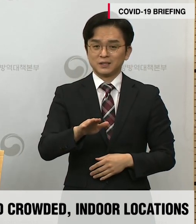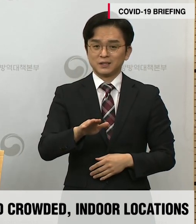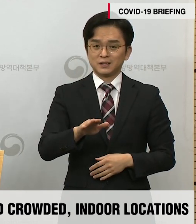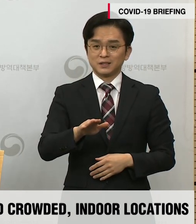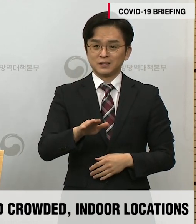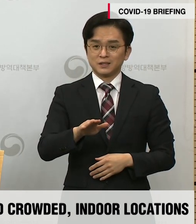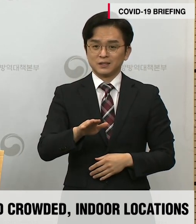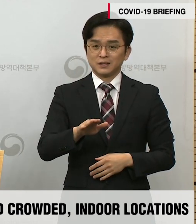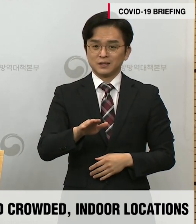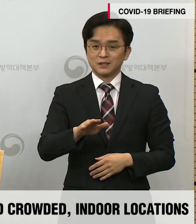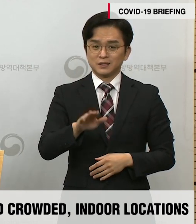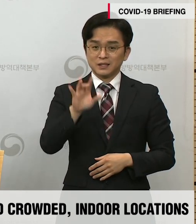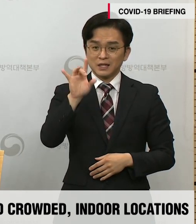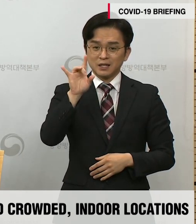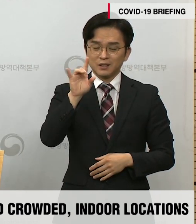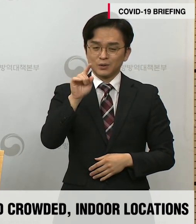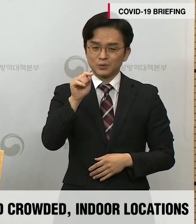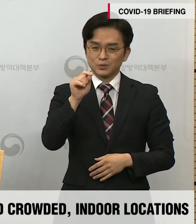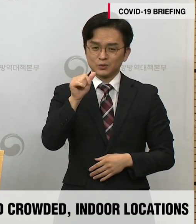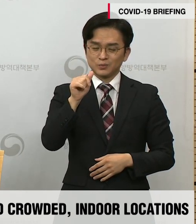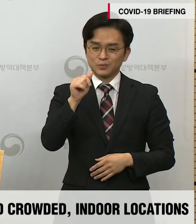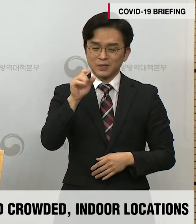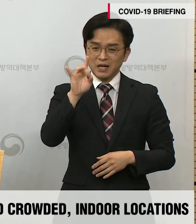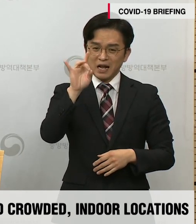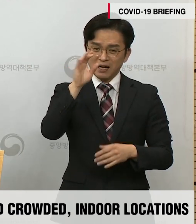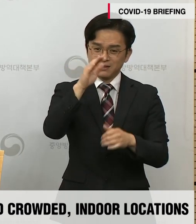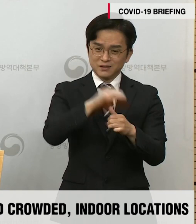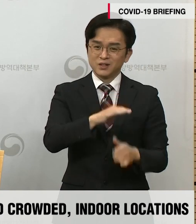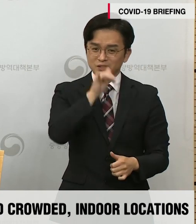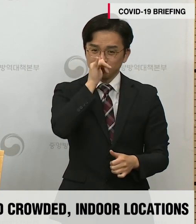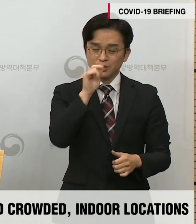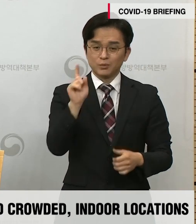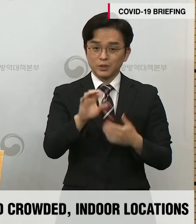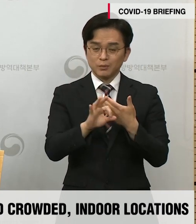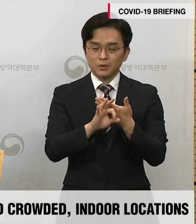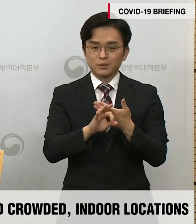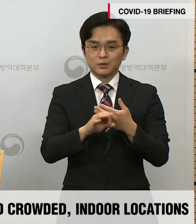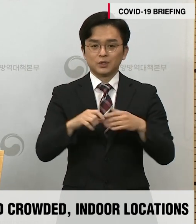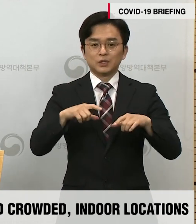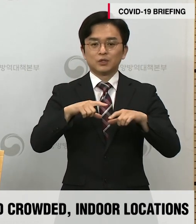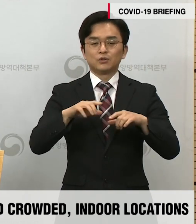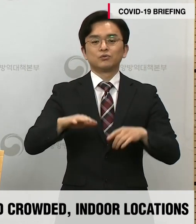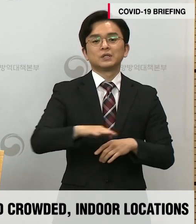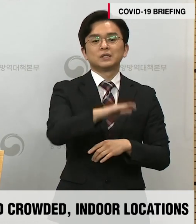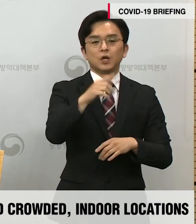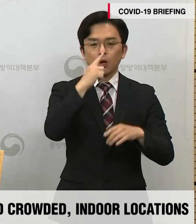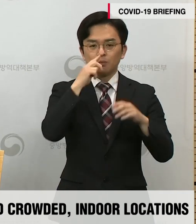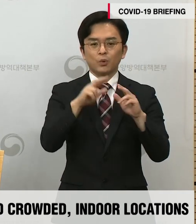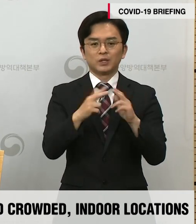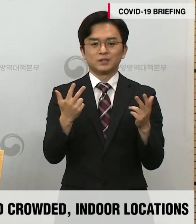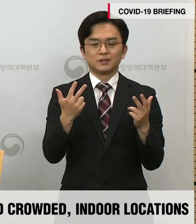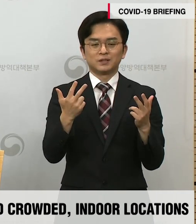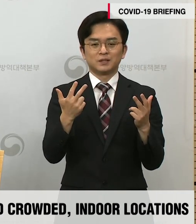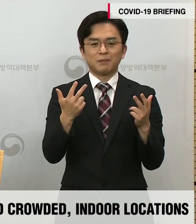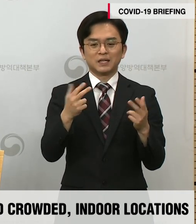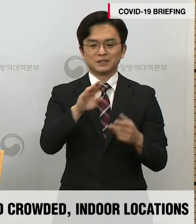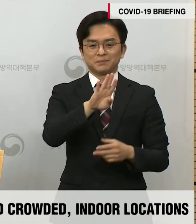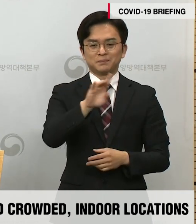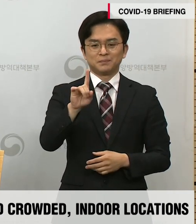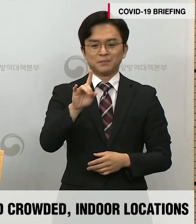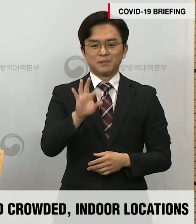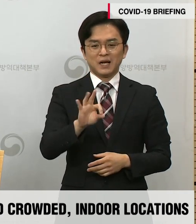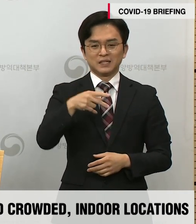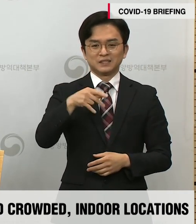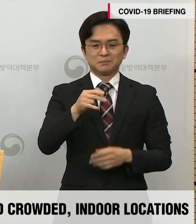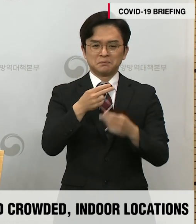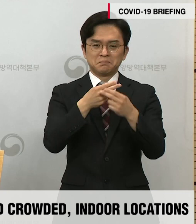Nevertheless, we still see some of the rooms for improvement, and majorly our complacency could